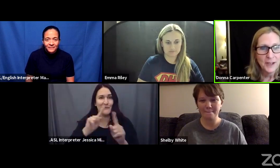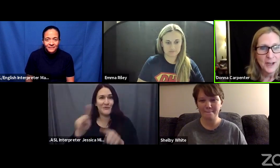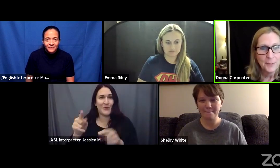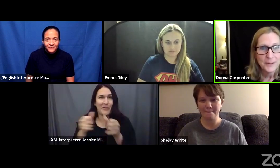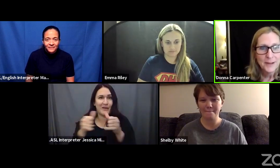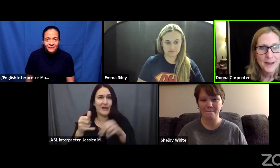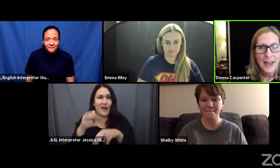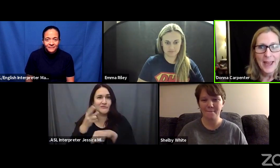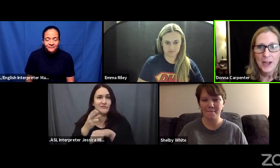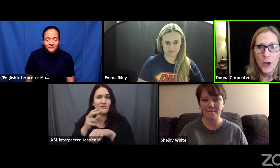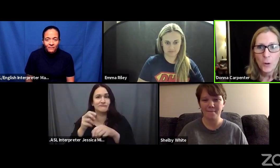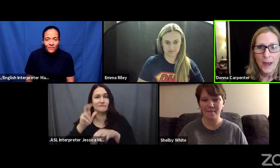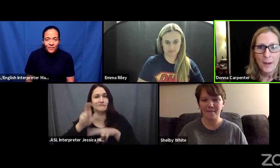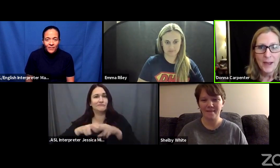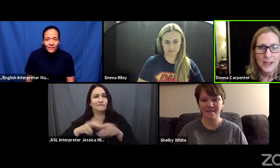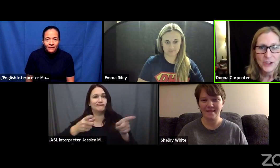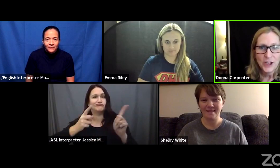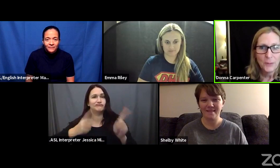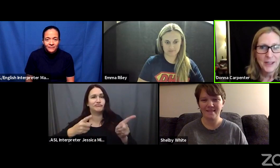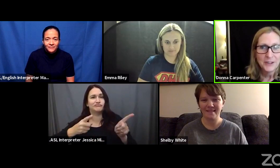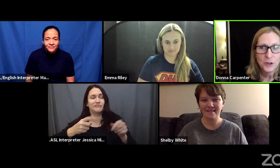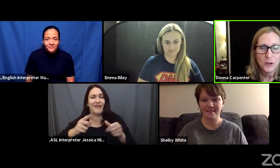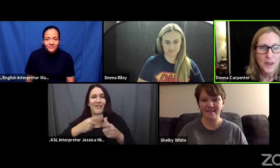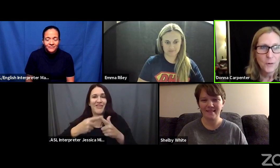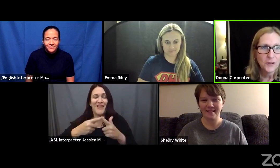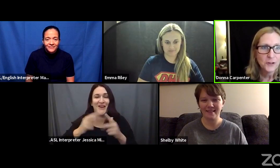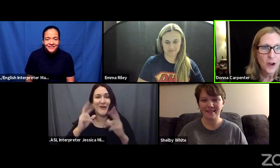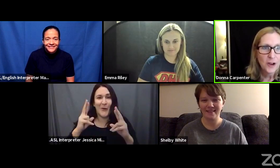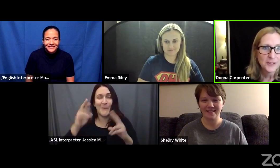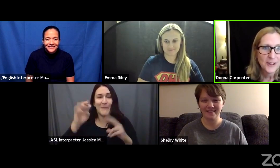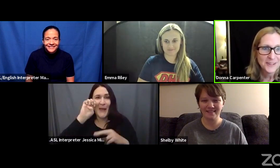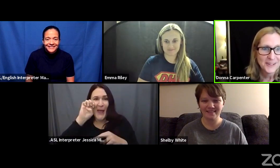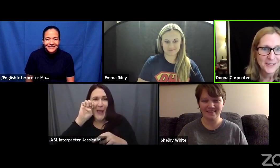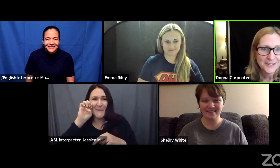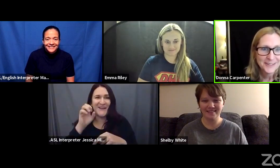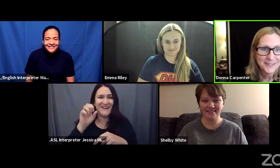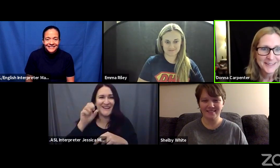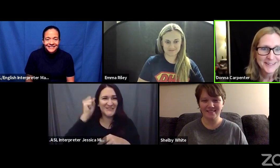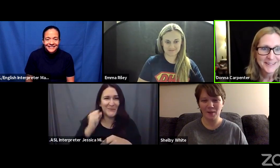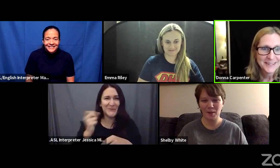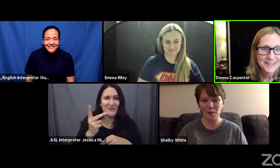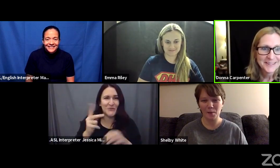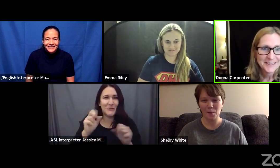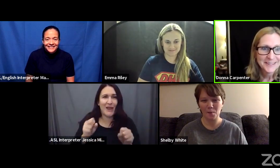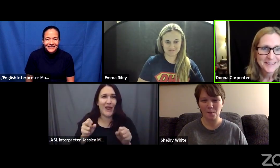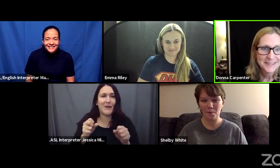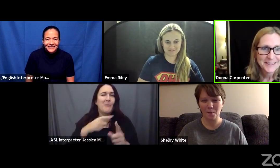and put my feet up, and I hope Emma and Shelby get to do that with their dogs also.